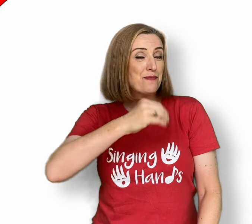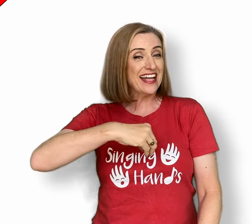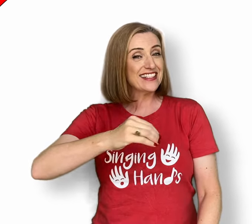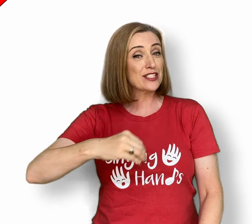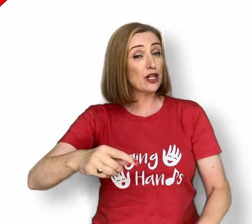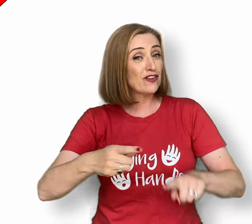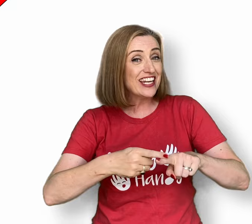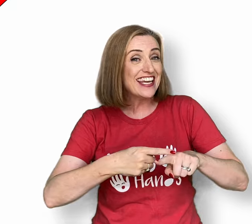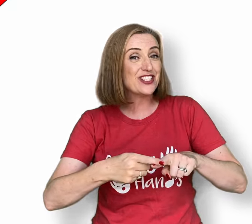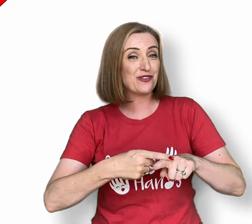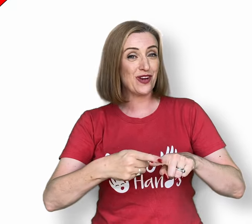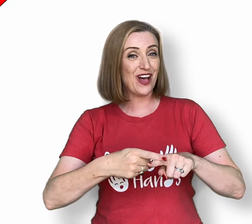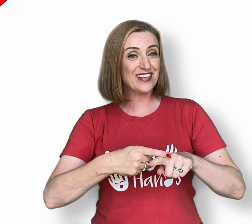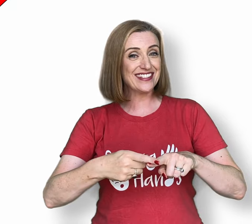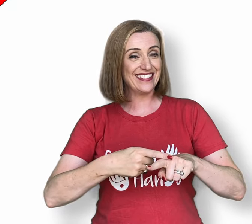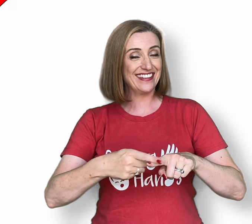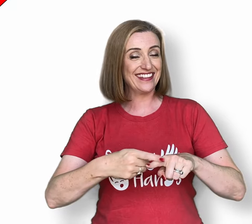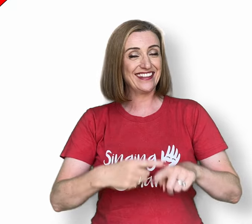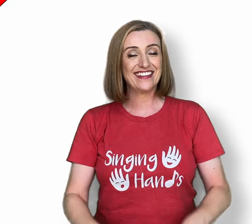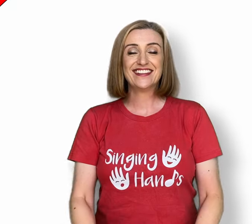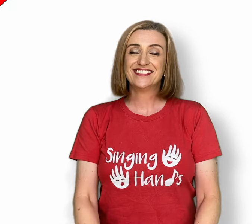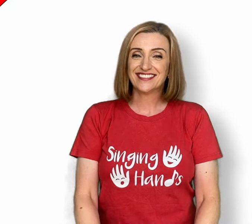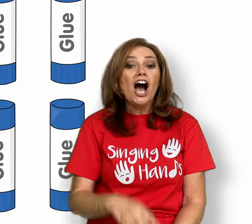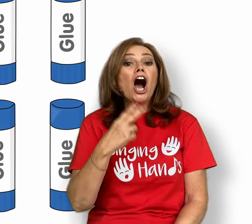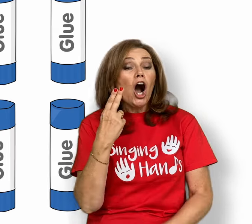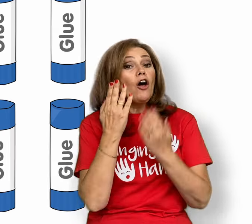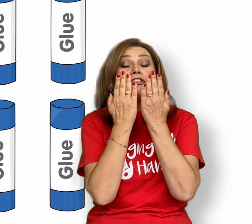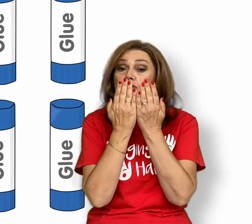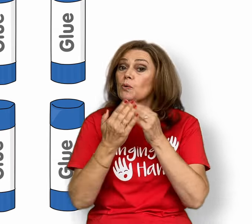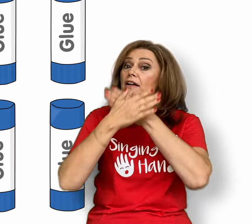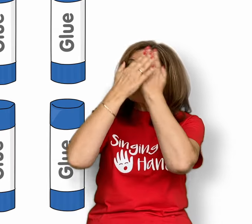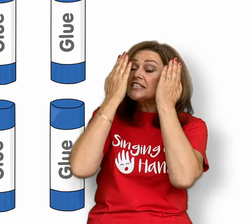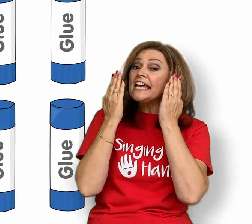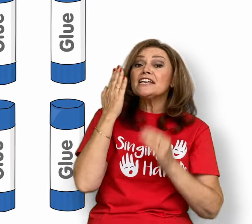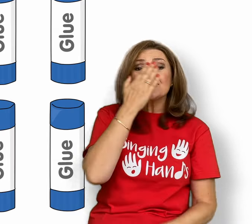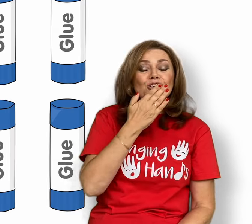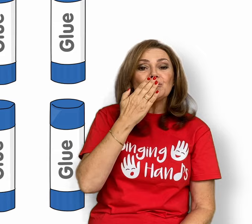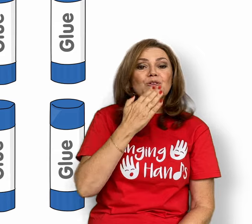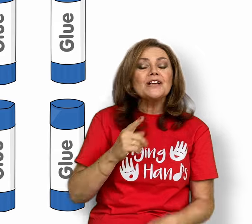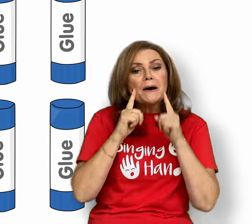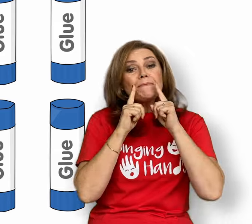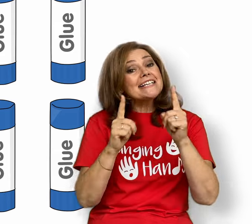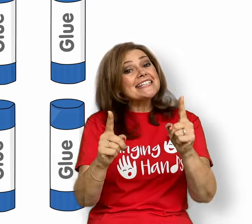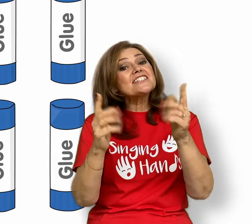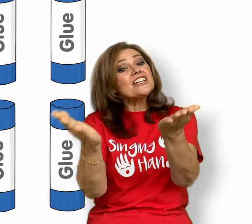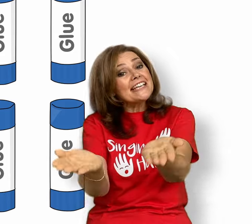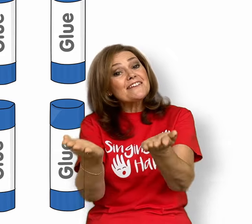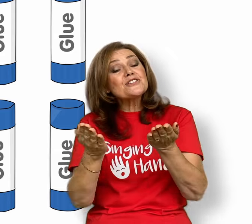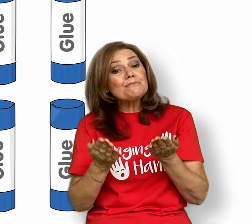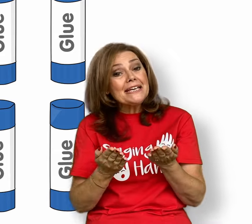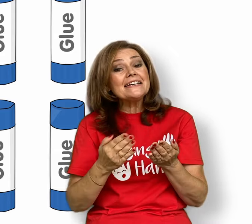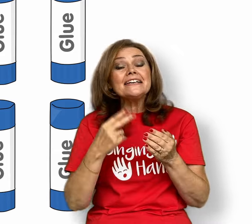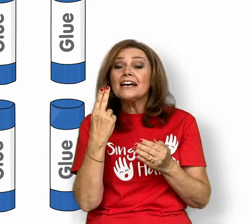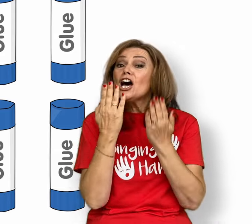and a pencil for literacy. On the 12th day of school, my teacher